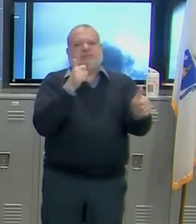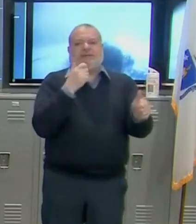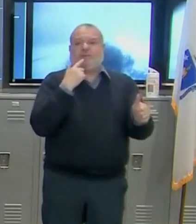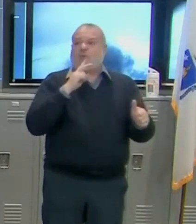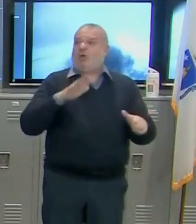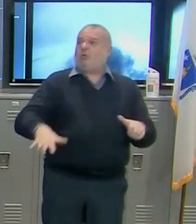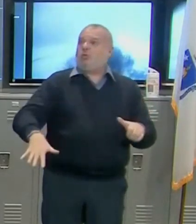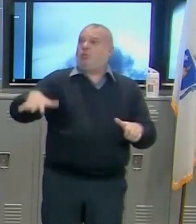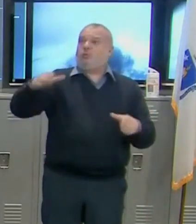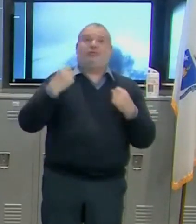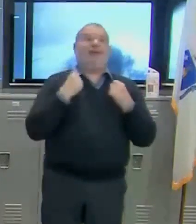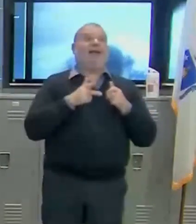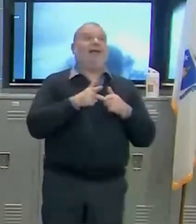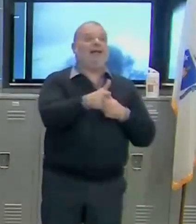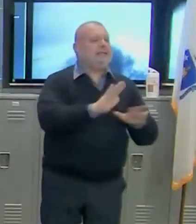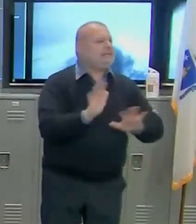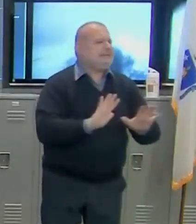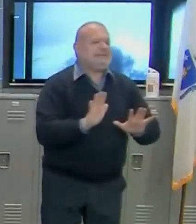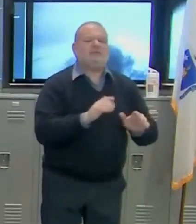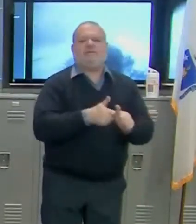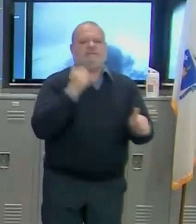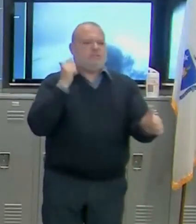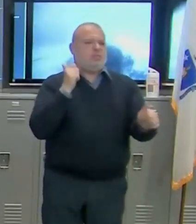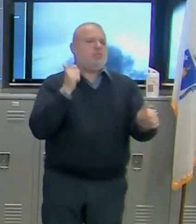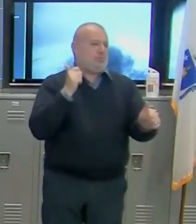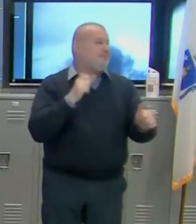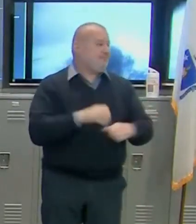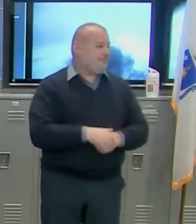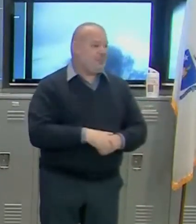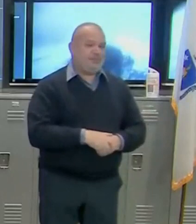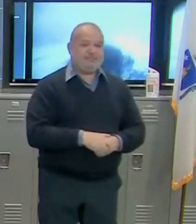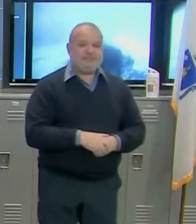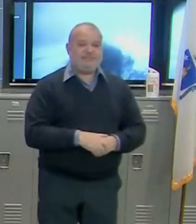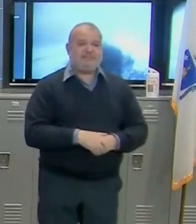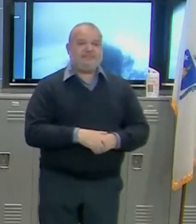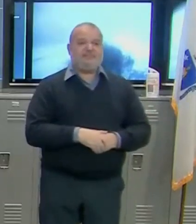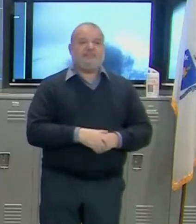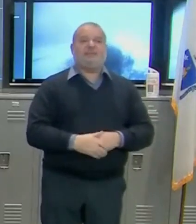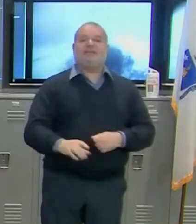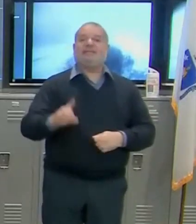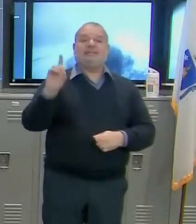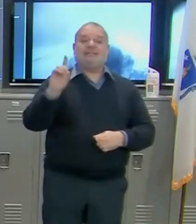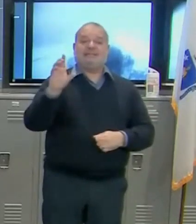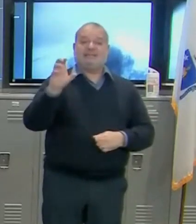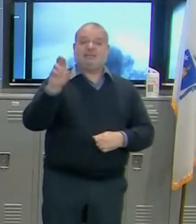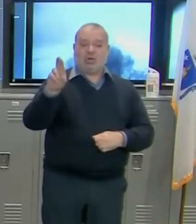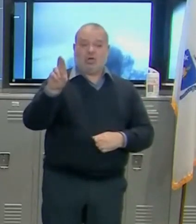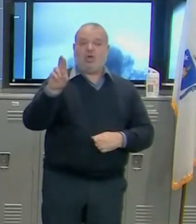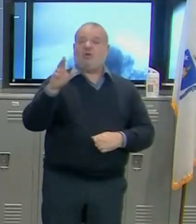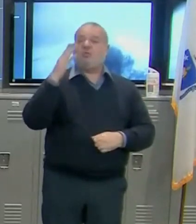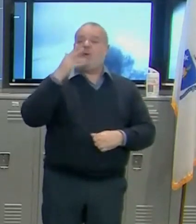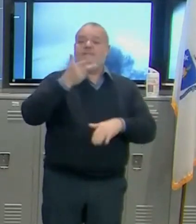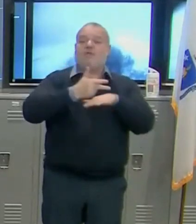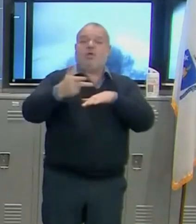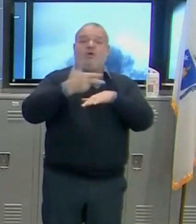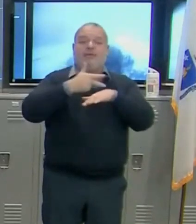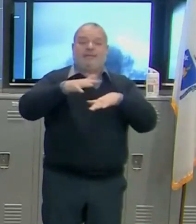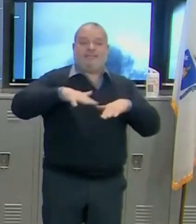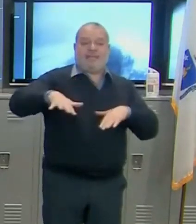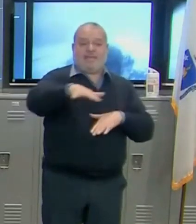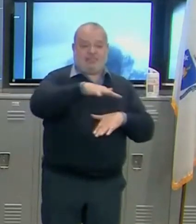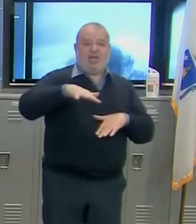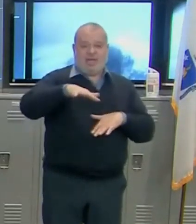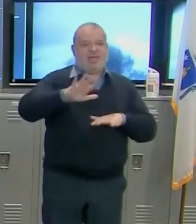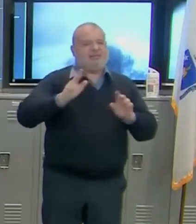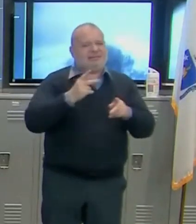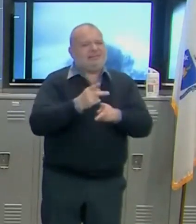travel. Additionally, DCR has closed all coastal parking lots to enable snow and ice removal at other priority locations.